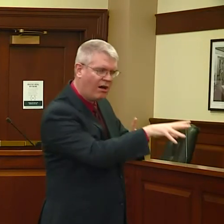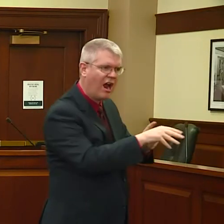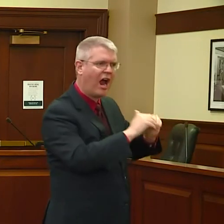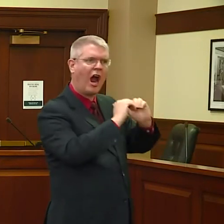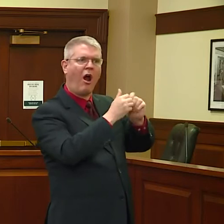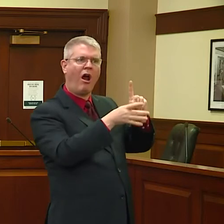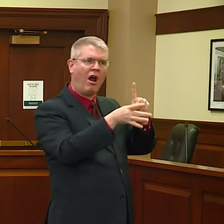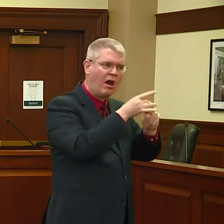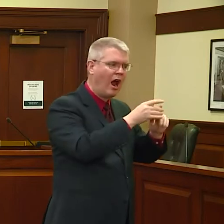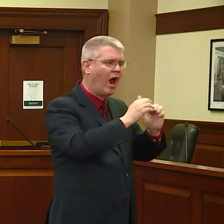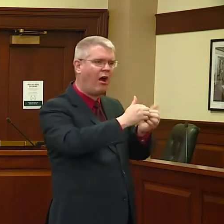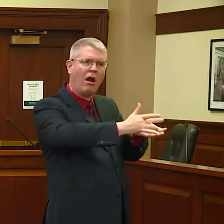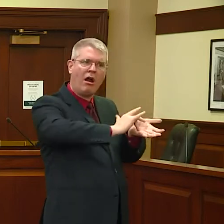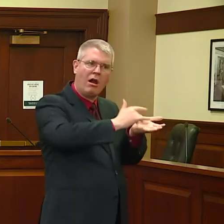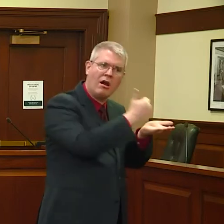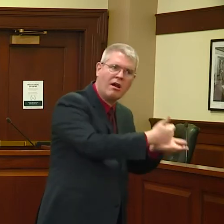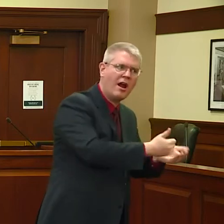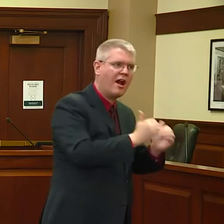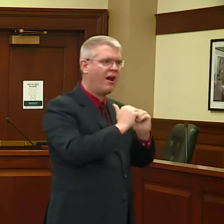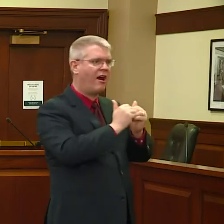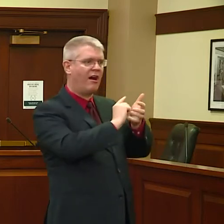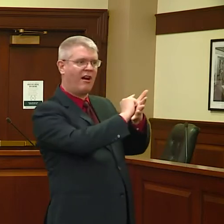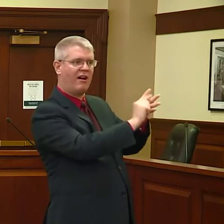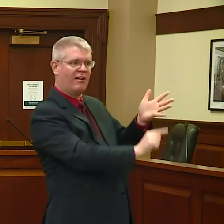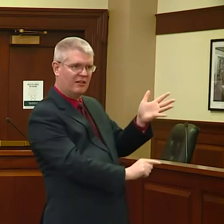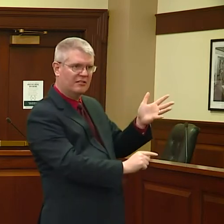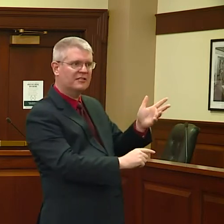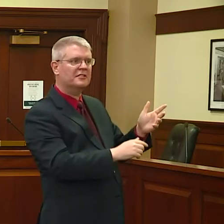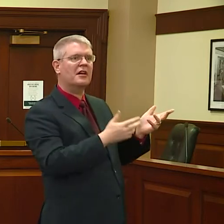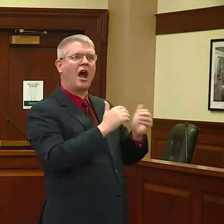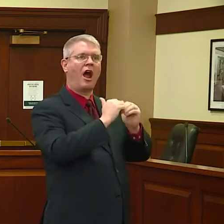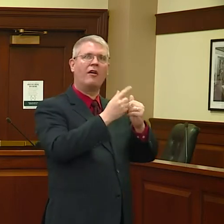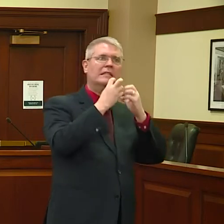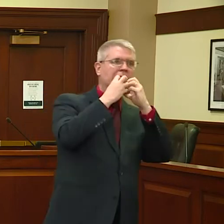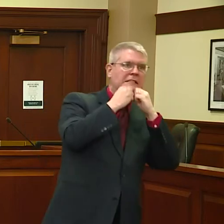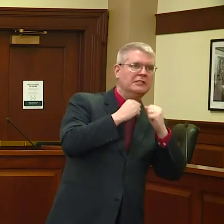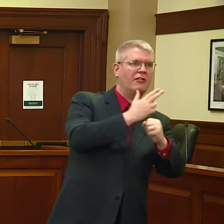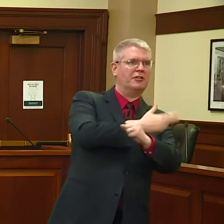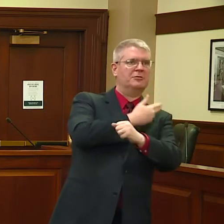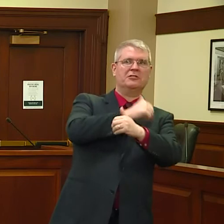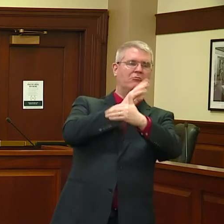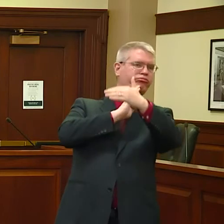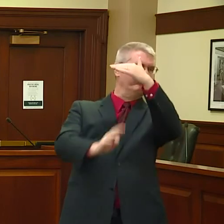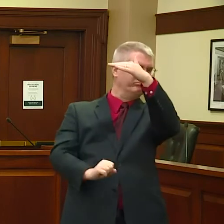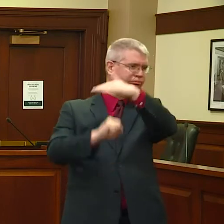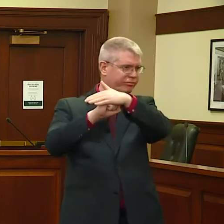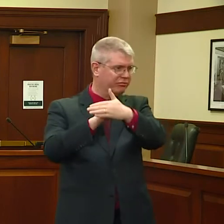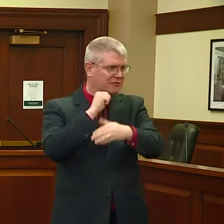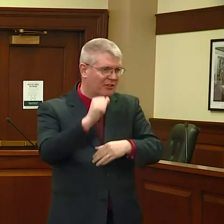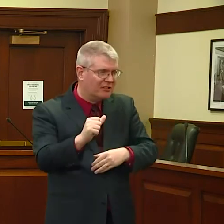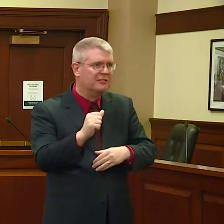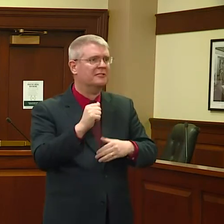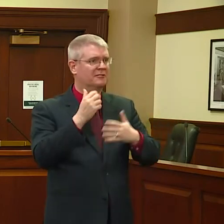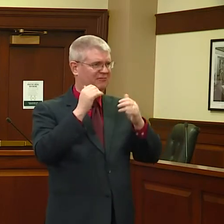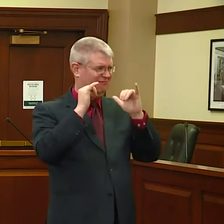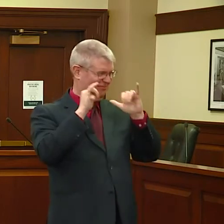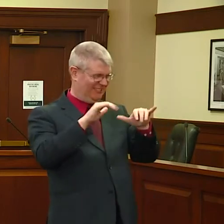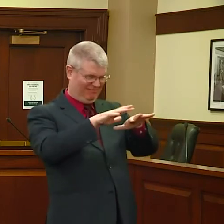capacity and our economy. We will continue to learn more and adjust as we go along.